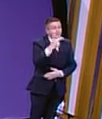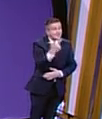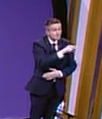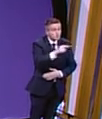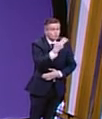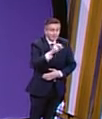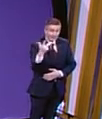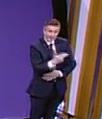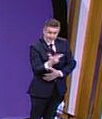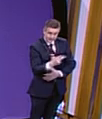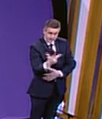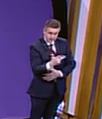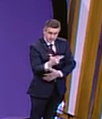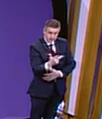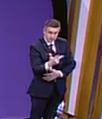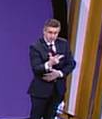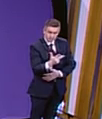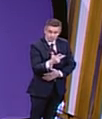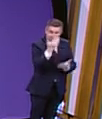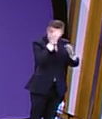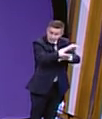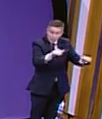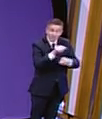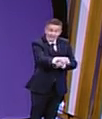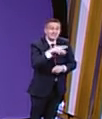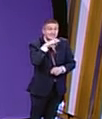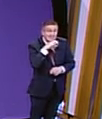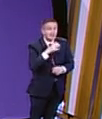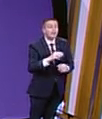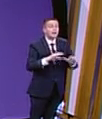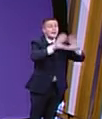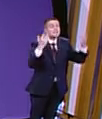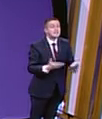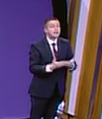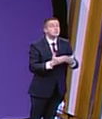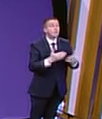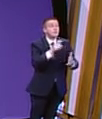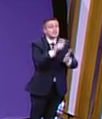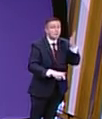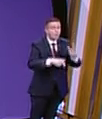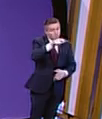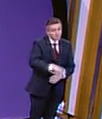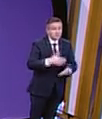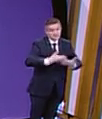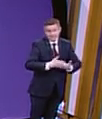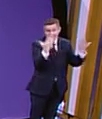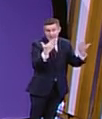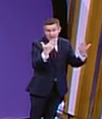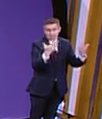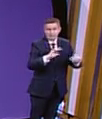2017-2018. And just to remind people that this Saturday, the 3rd of December, is International Day of Persons with Disabilities, and this promotes the UN Convention on the Rights of Persons